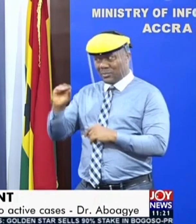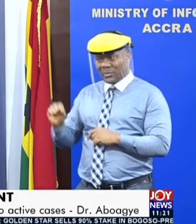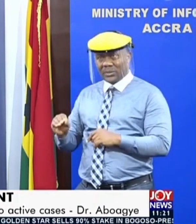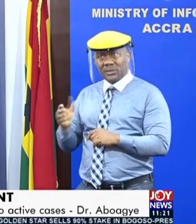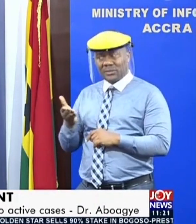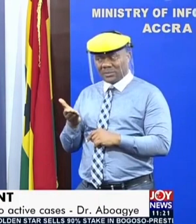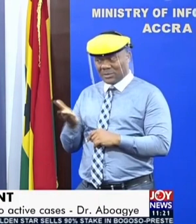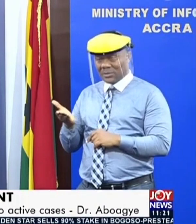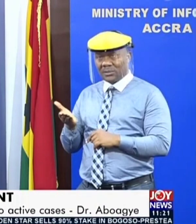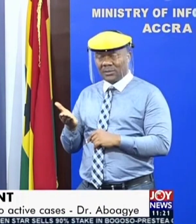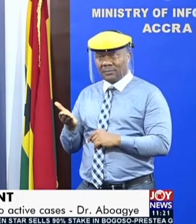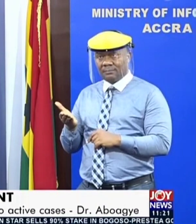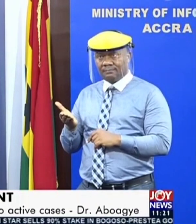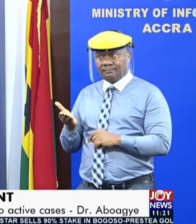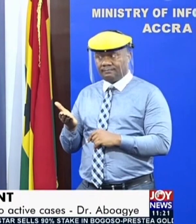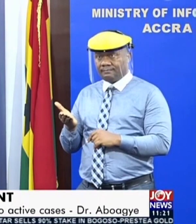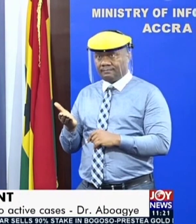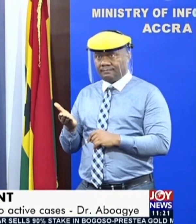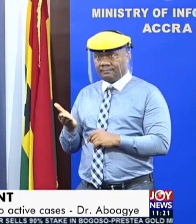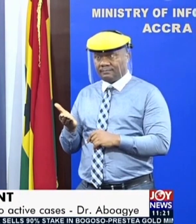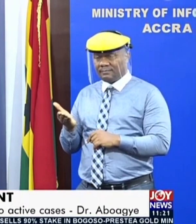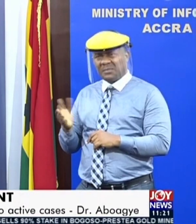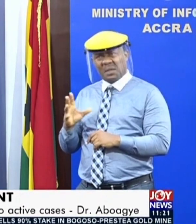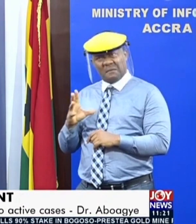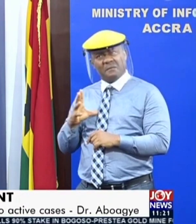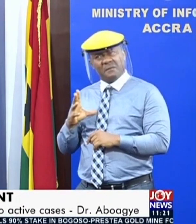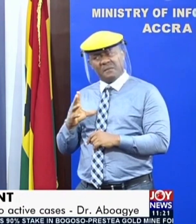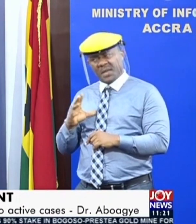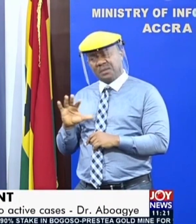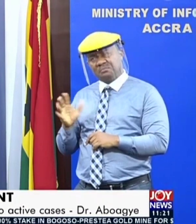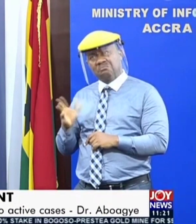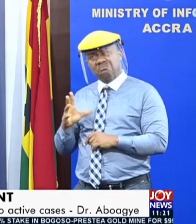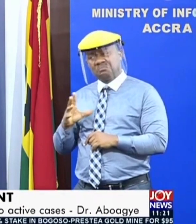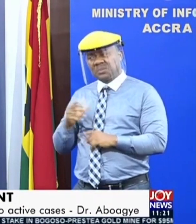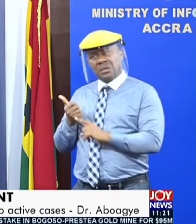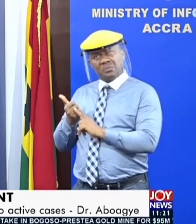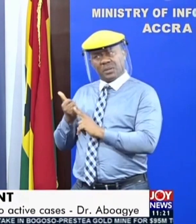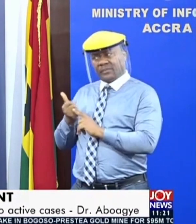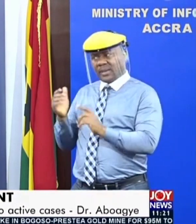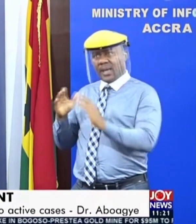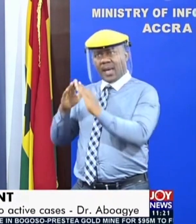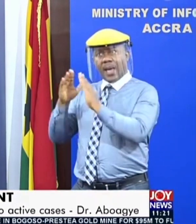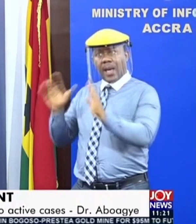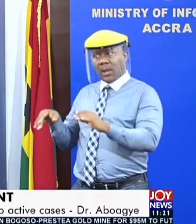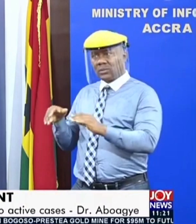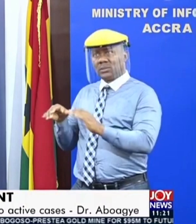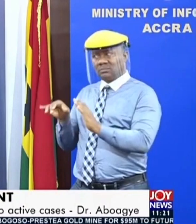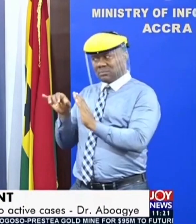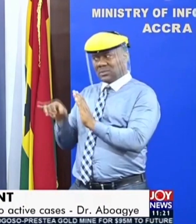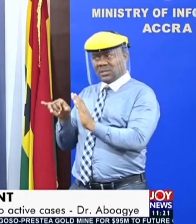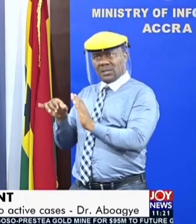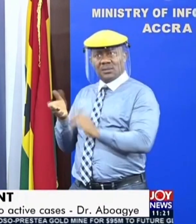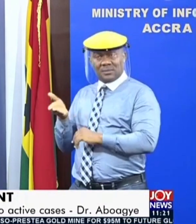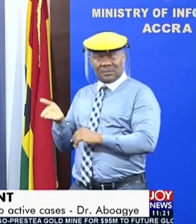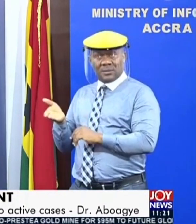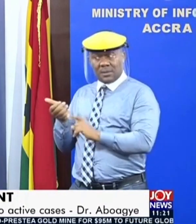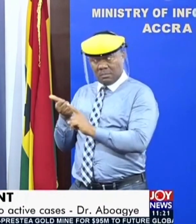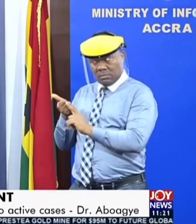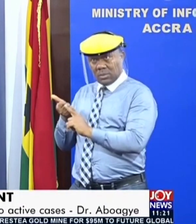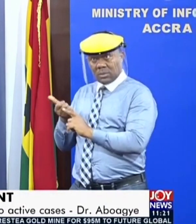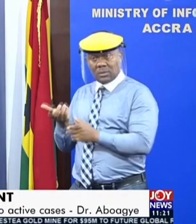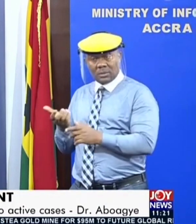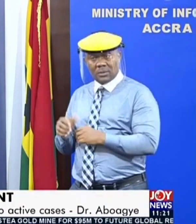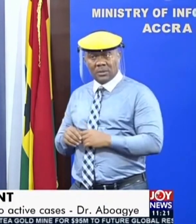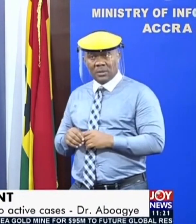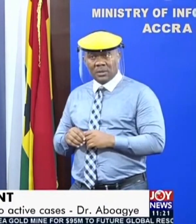are very, very fine, and so they are able to manage at home. So this is so you can see that the